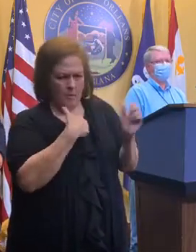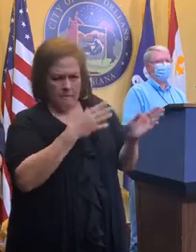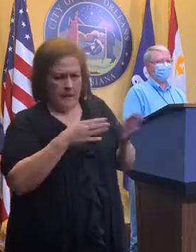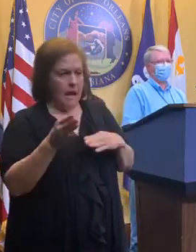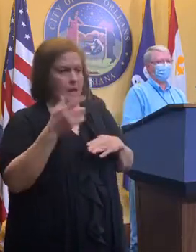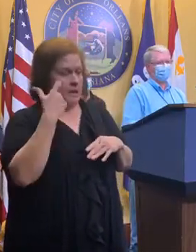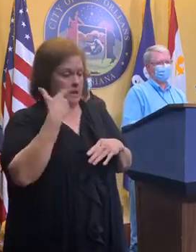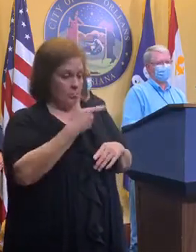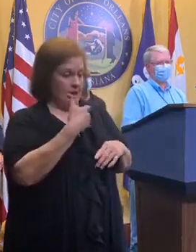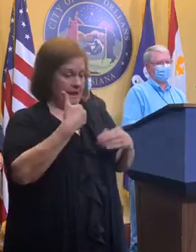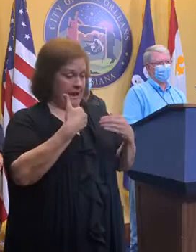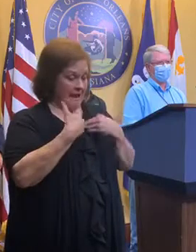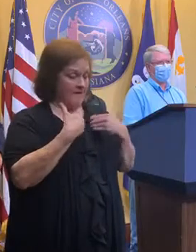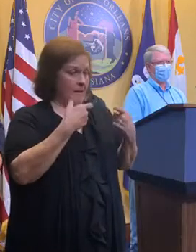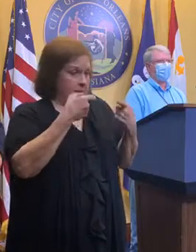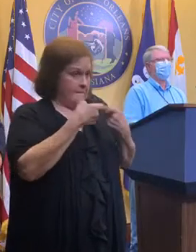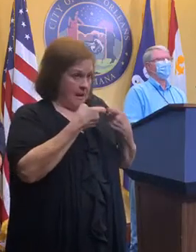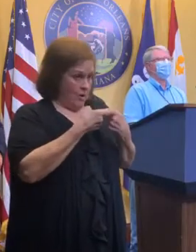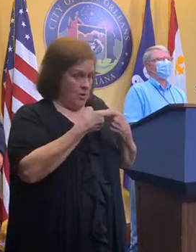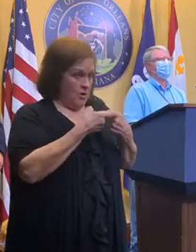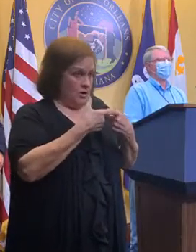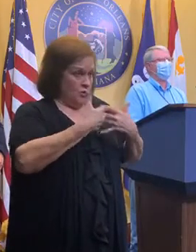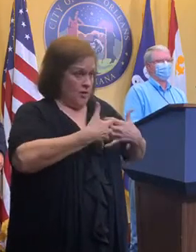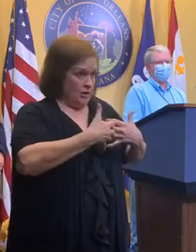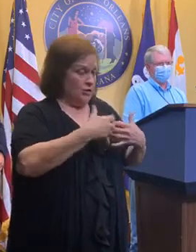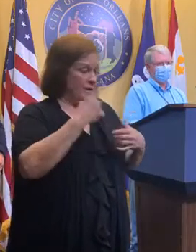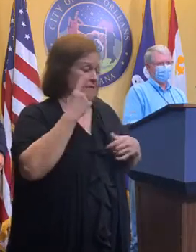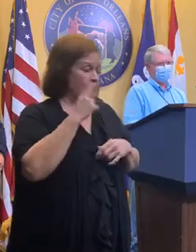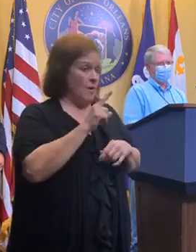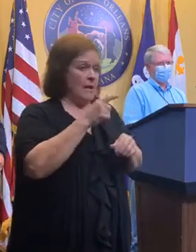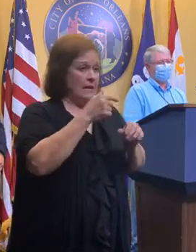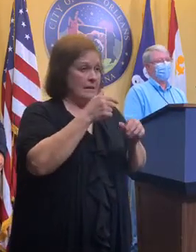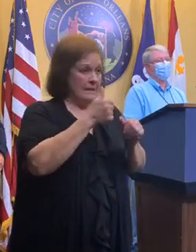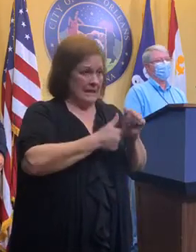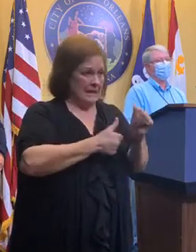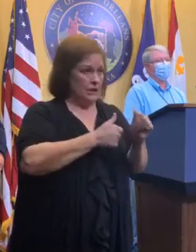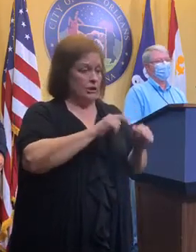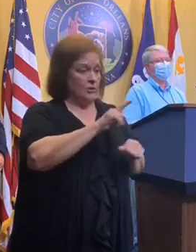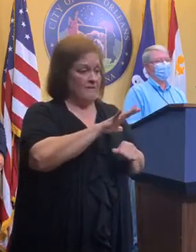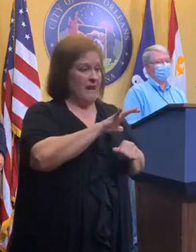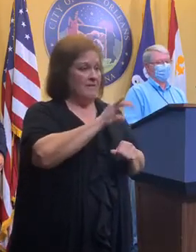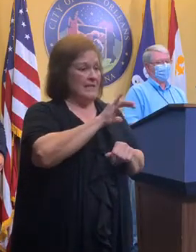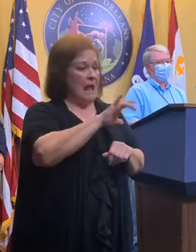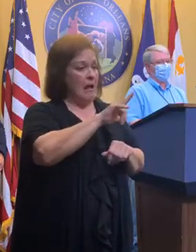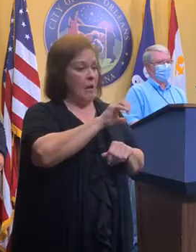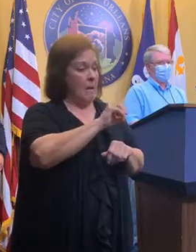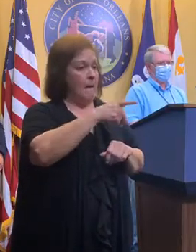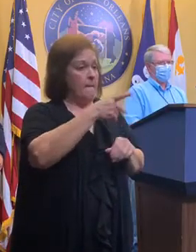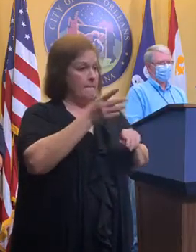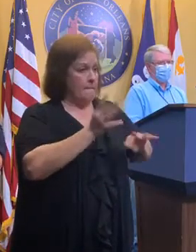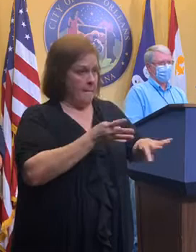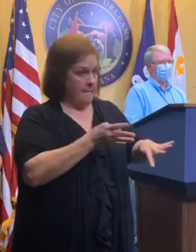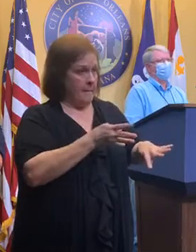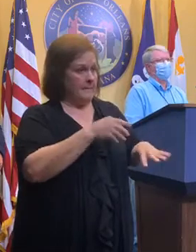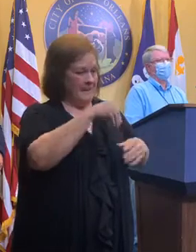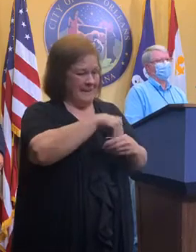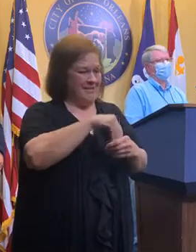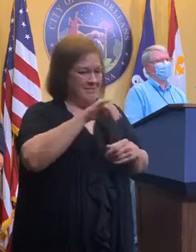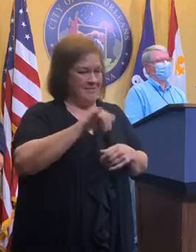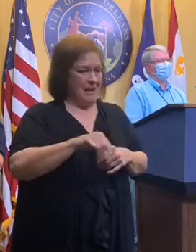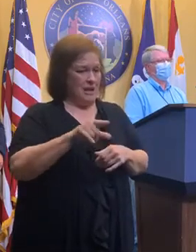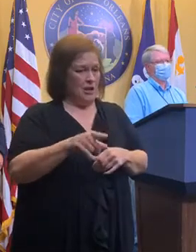a power generation source identified for each 25 cycle pump in the drainage